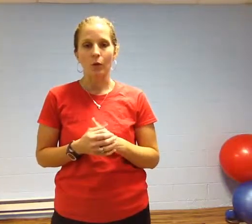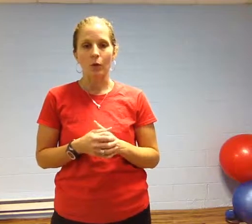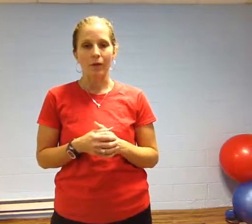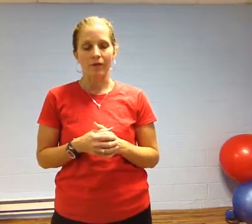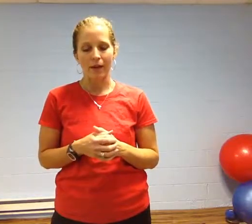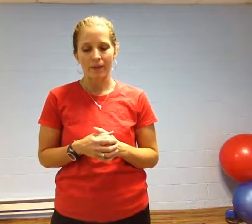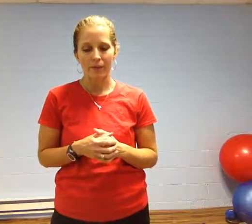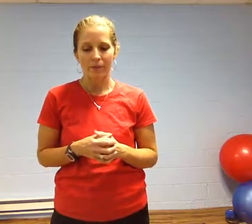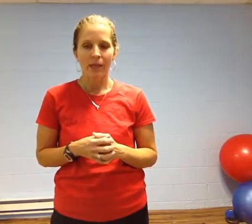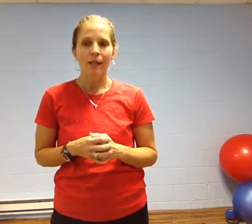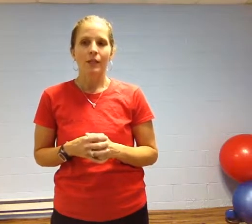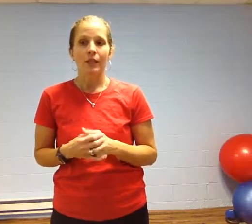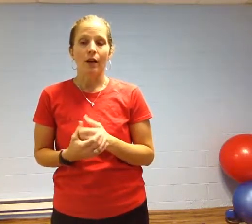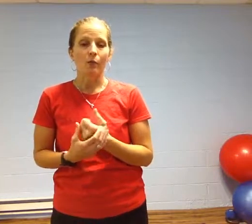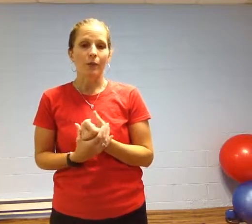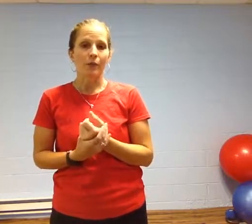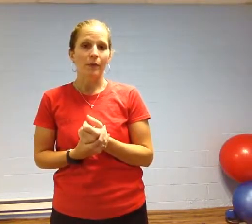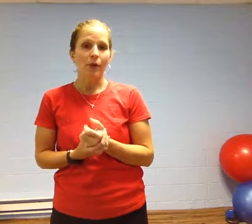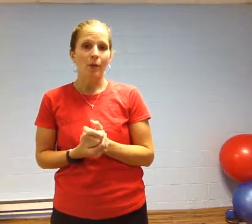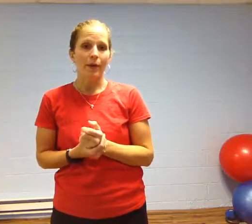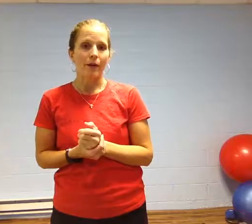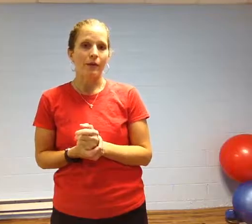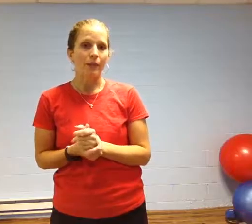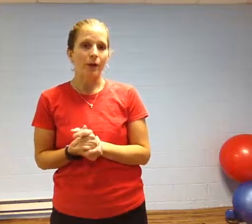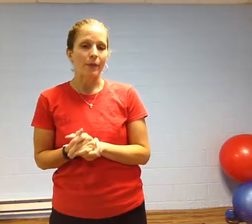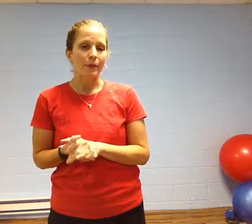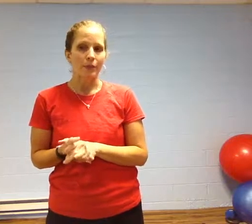they found. So now I'll run through it all without describing the motions.